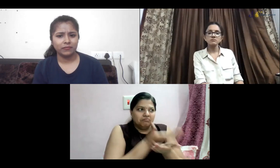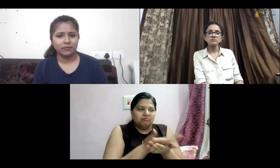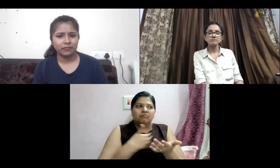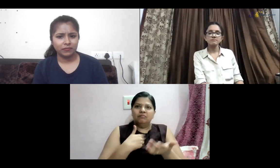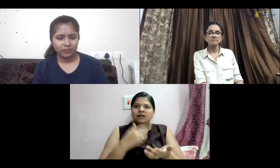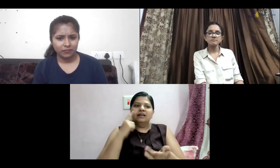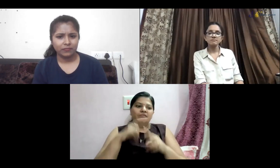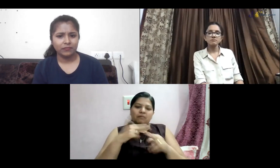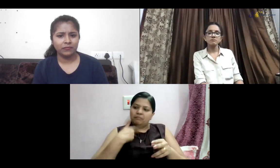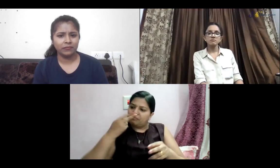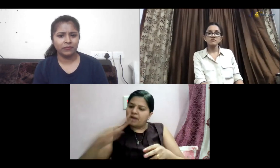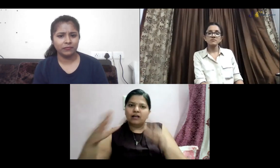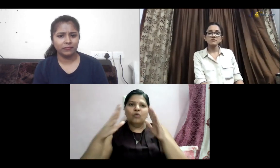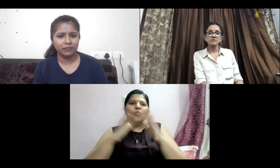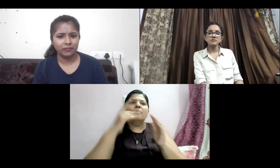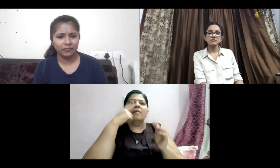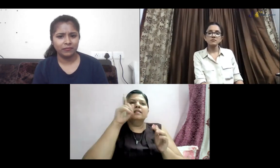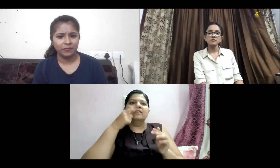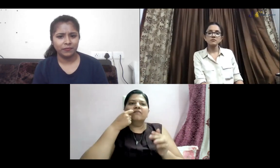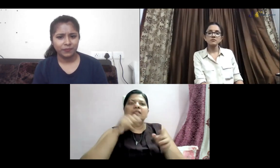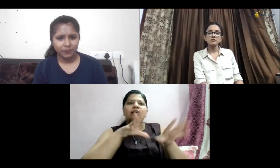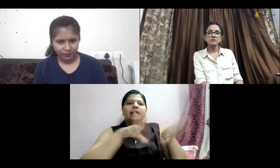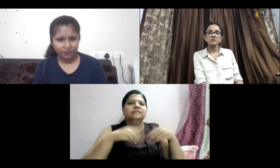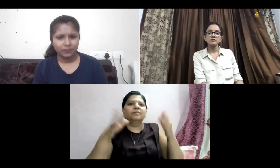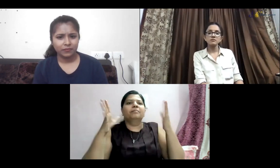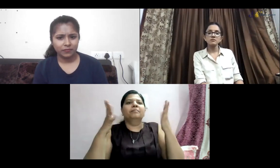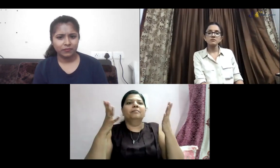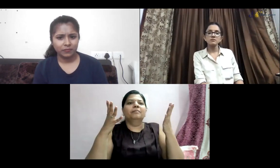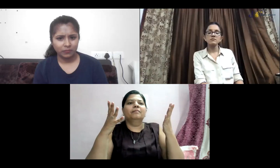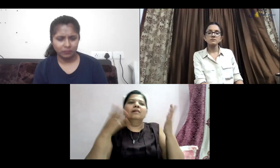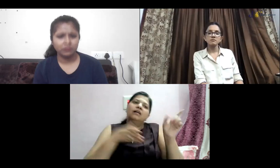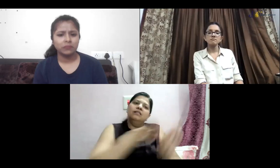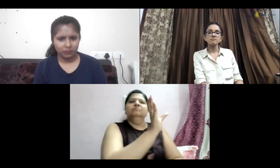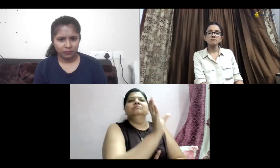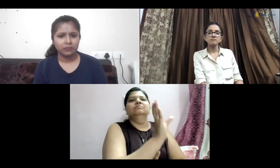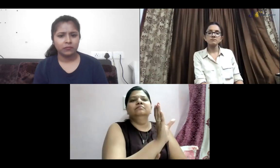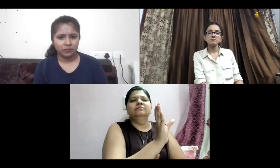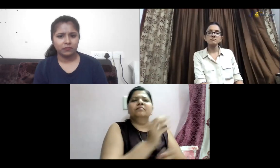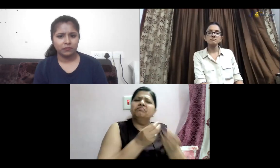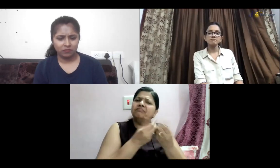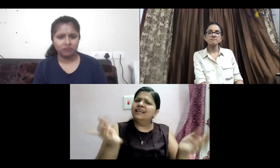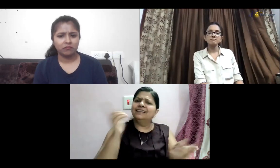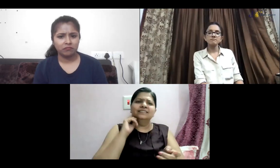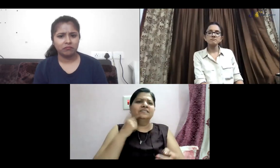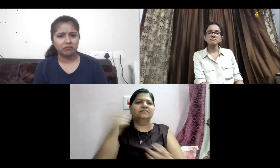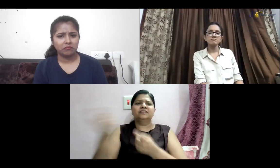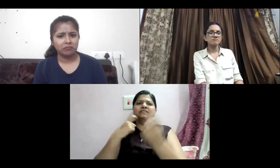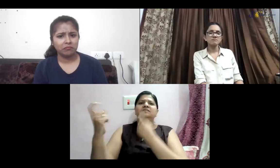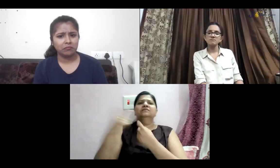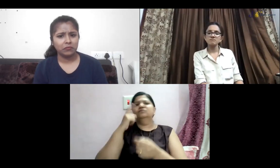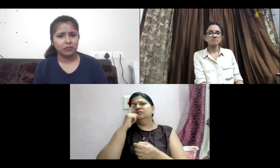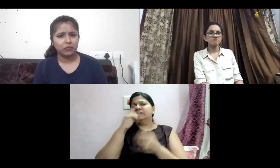raped. And also, if the in-laws are asking dowry, our parents might not accept